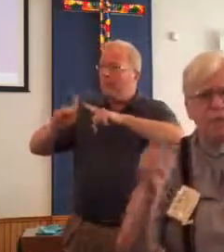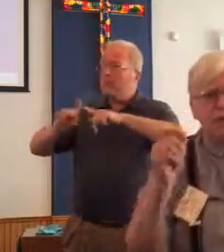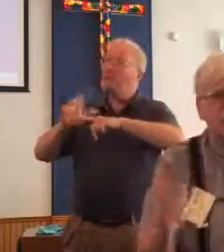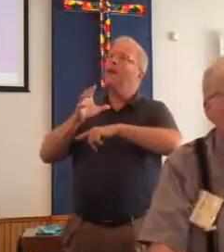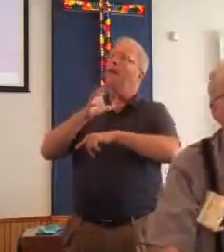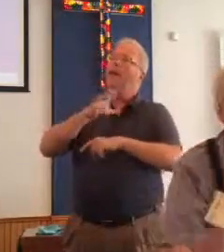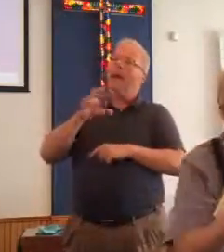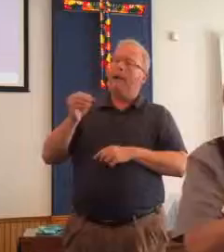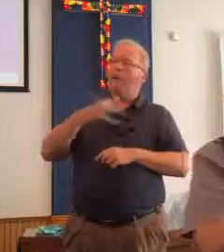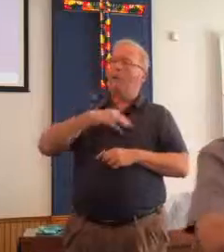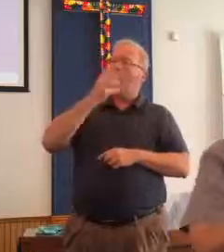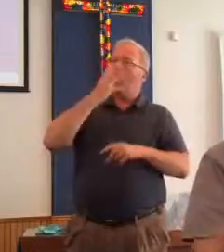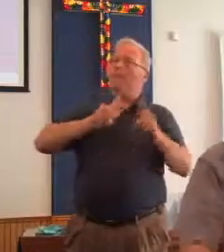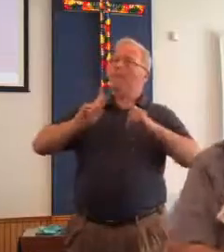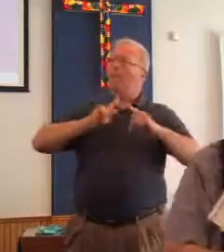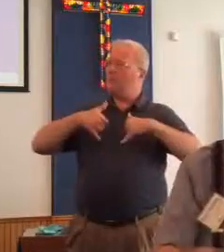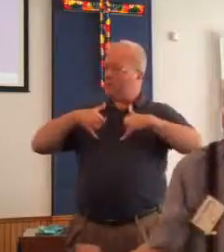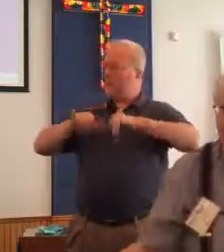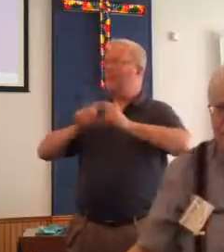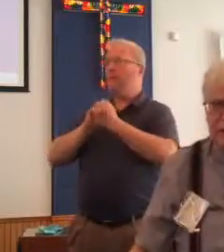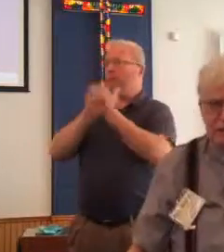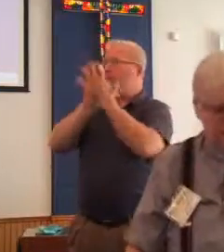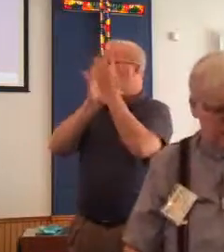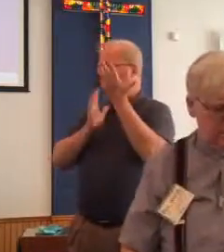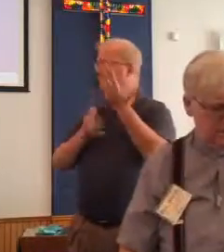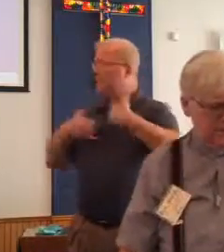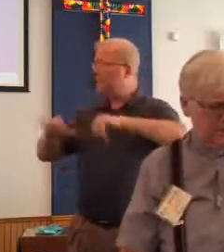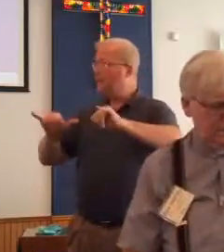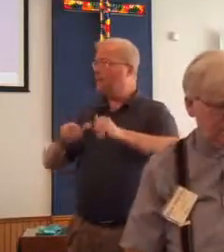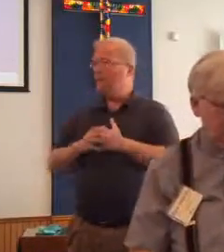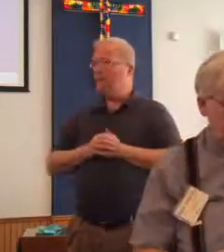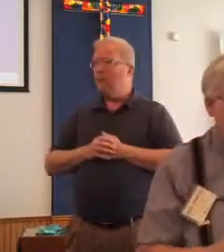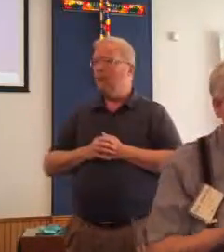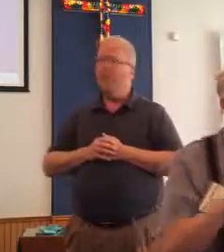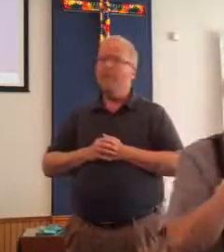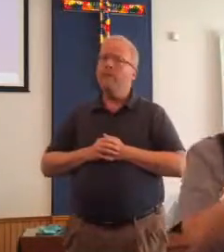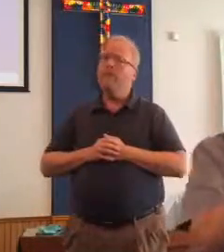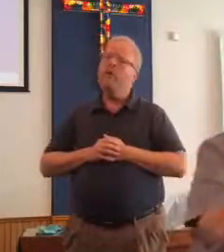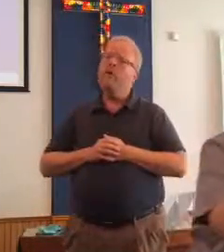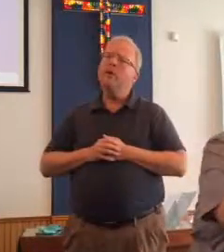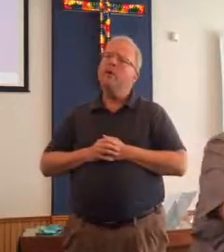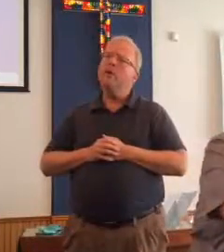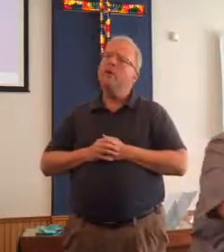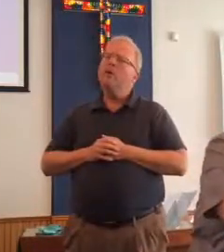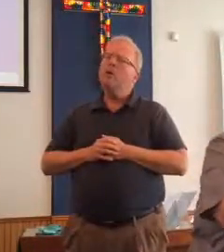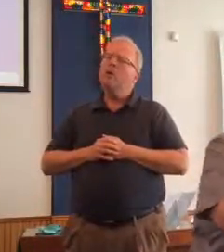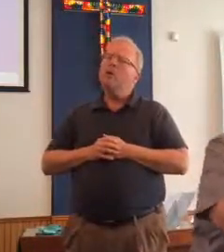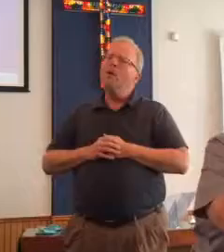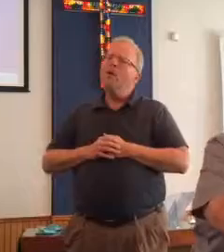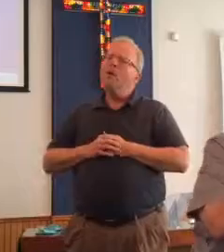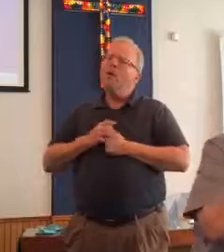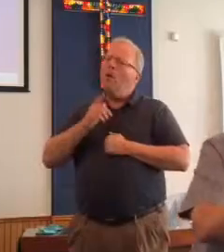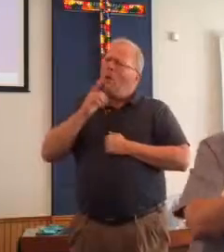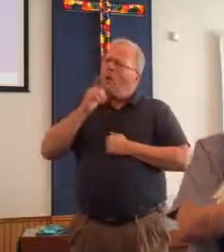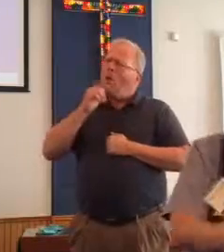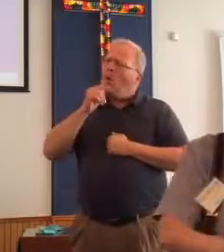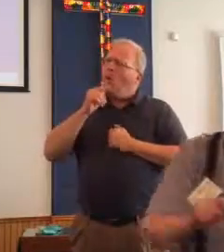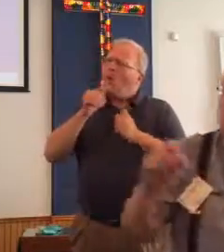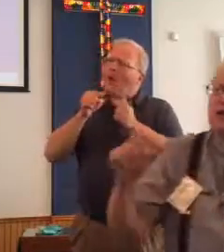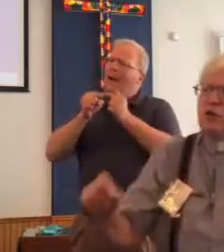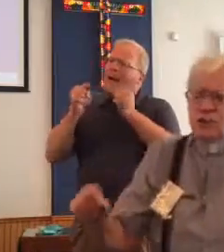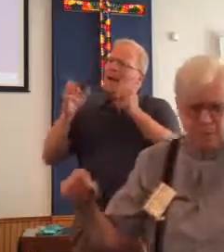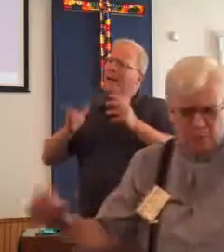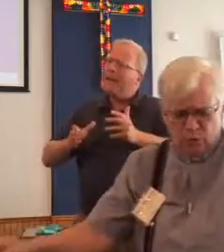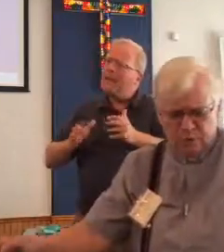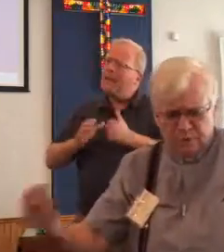the way we talk about, the way we name our enemies, or even the way we talk about or